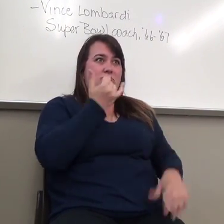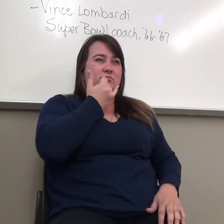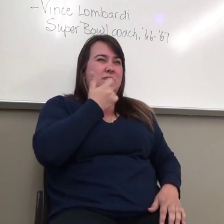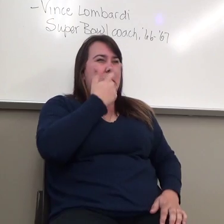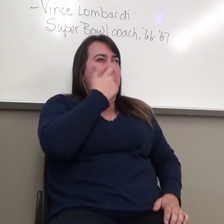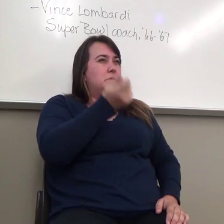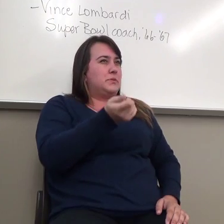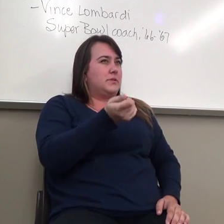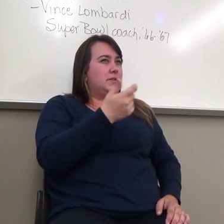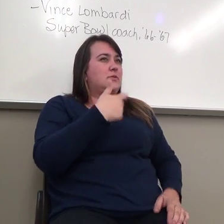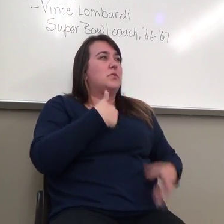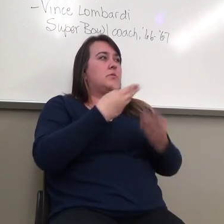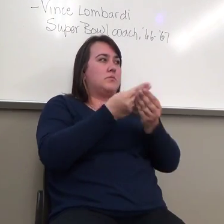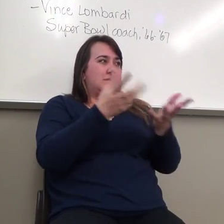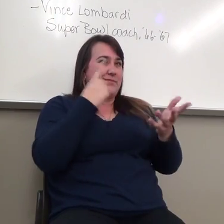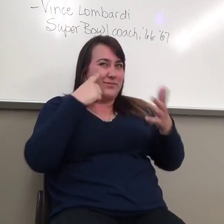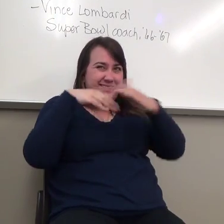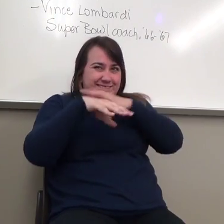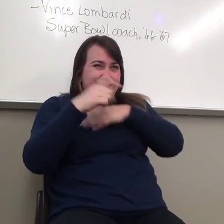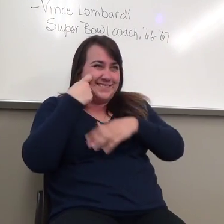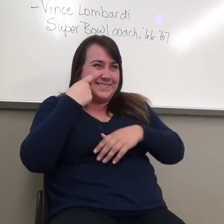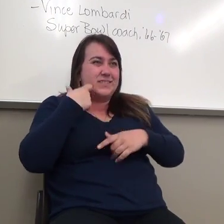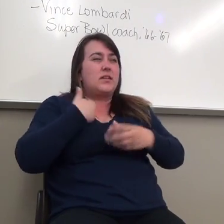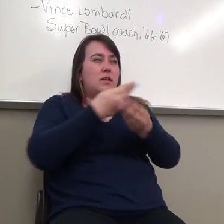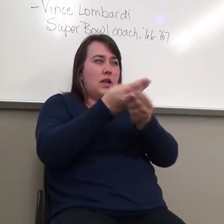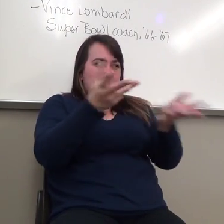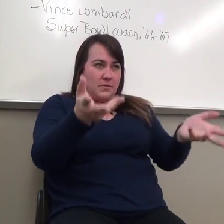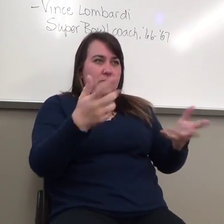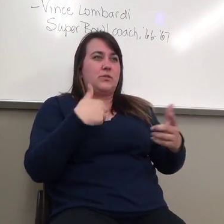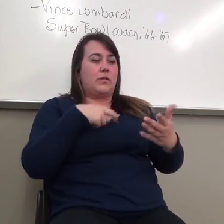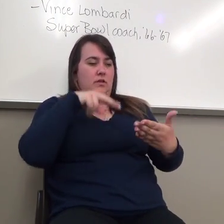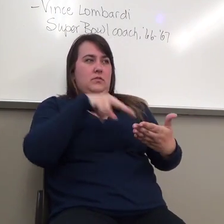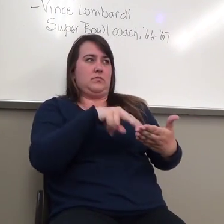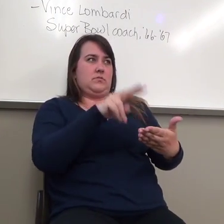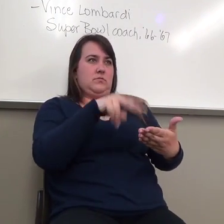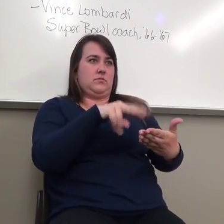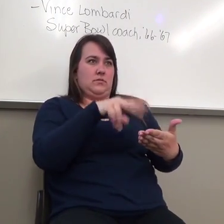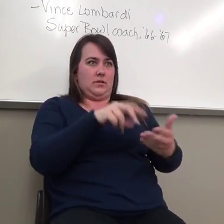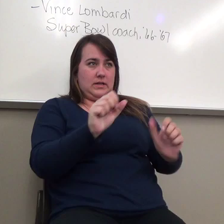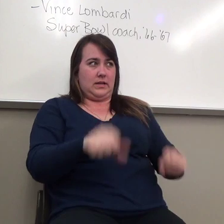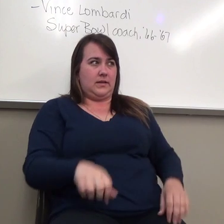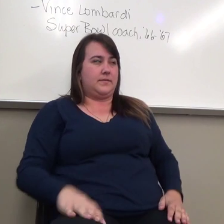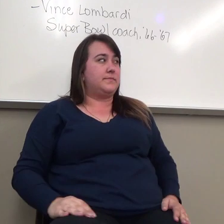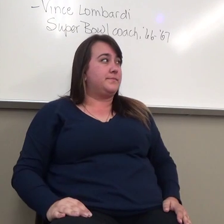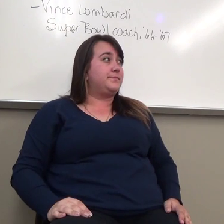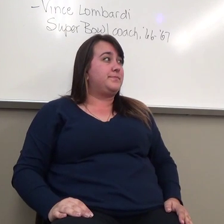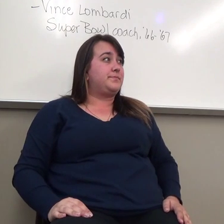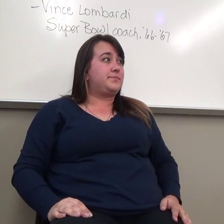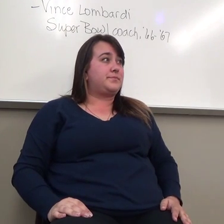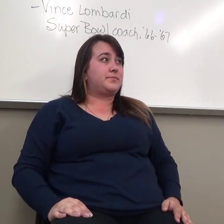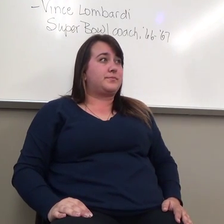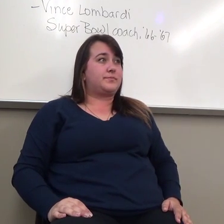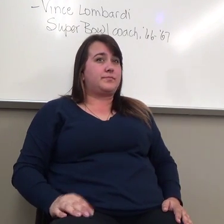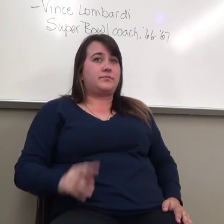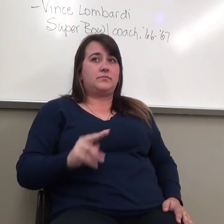hand these back to who came in late, and so they can see what's going on here. That's Nikki, that's a